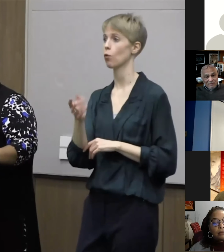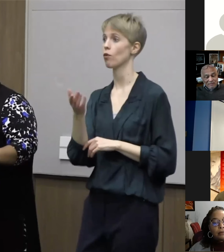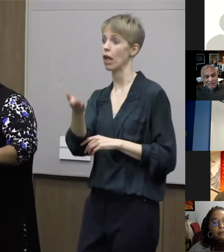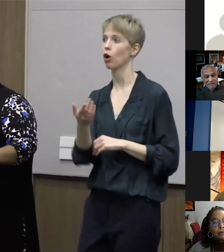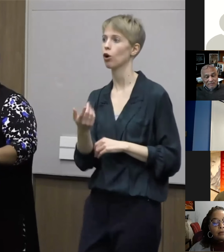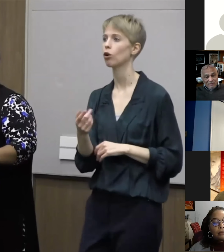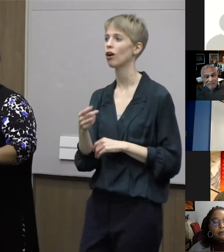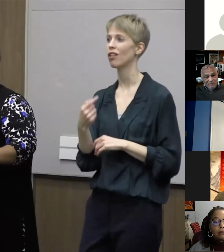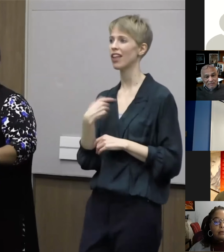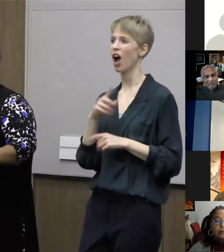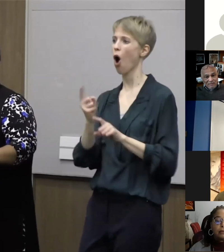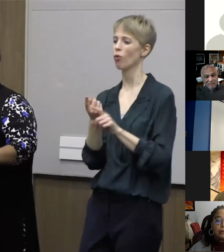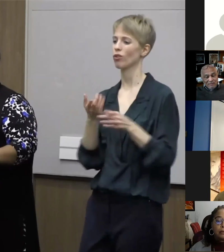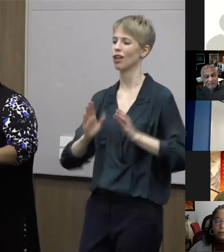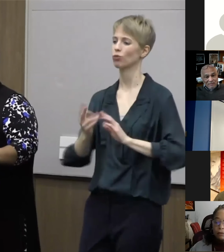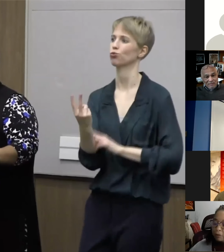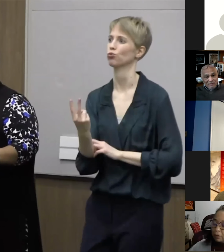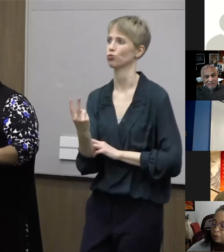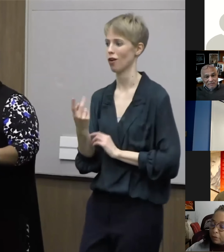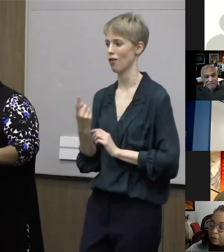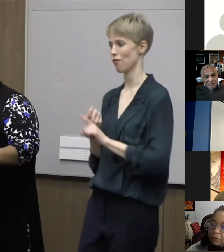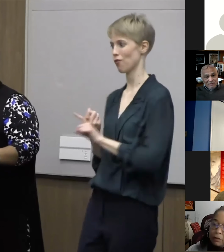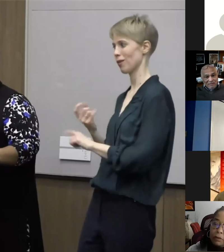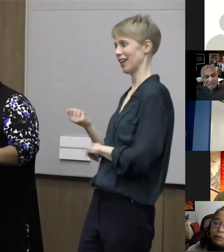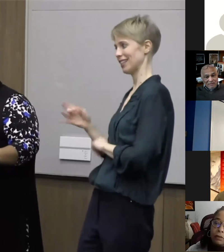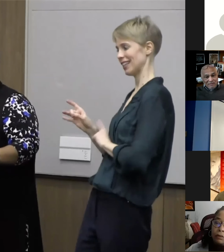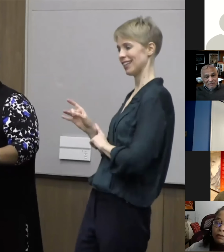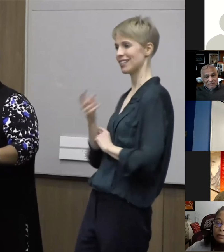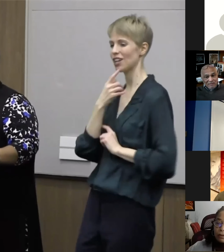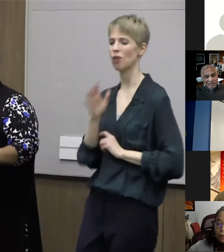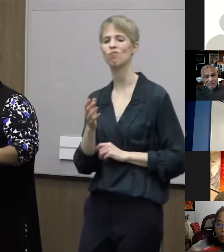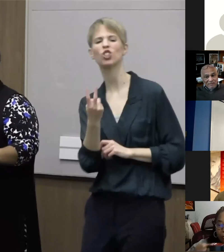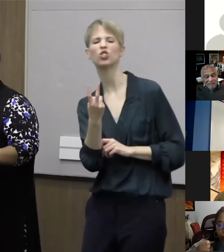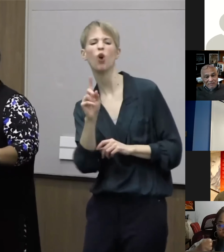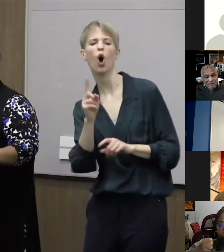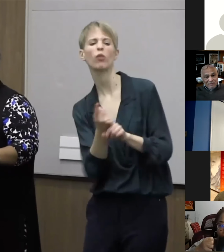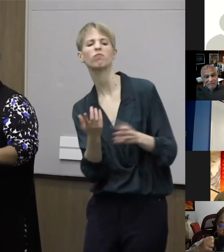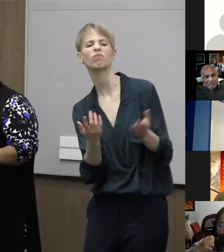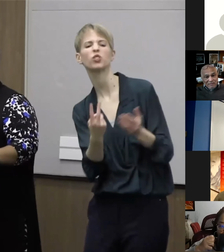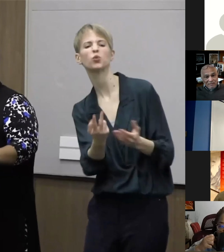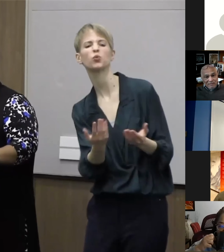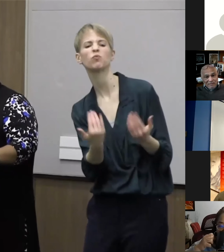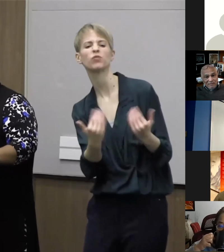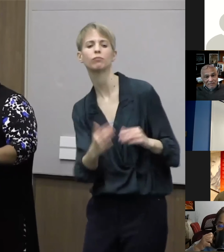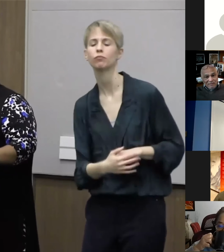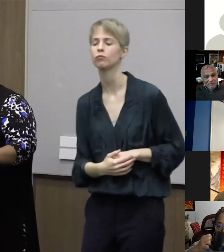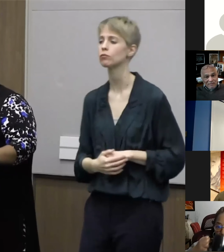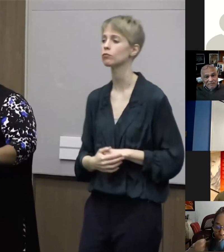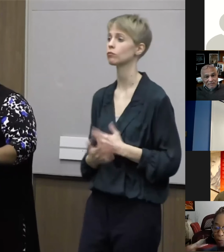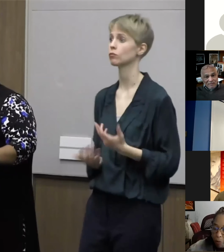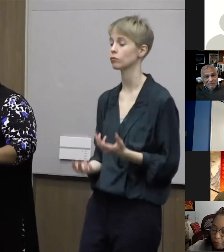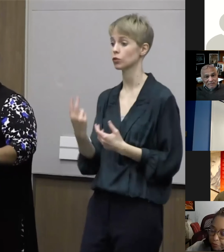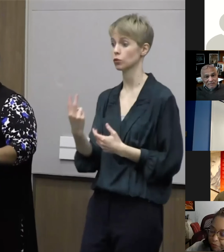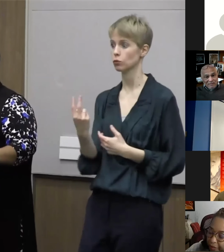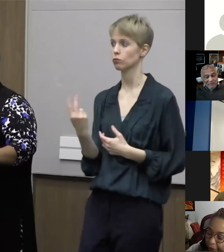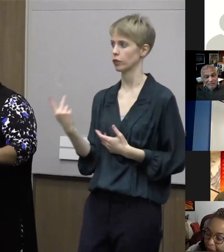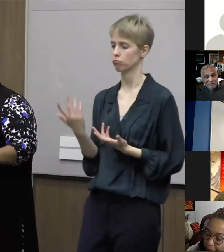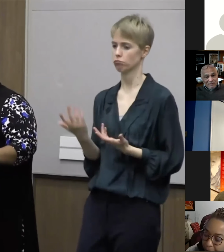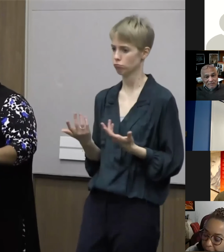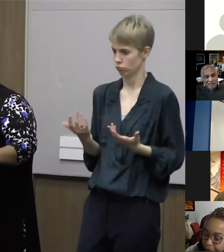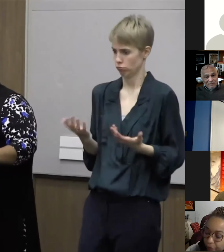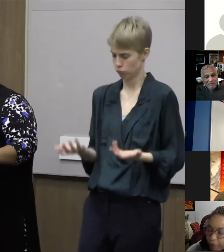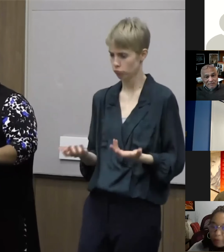of us in to take the literacy test at the time. After we had taken this test and started back to Louisville, we was held up